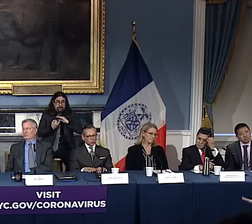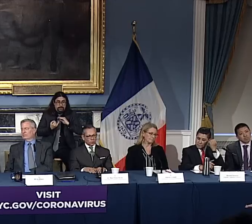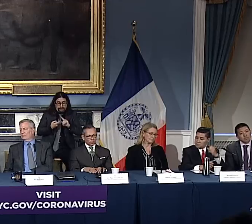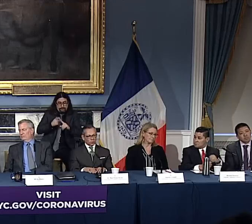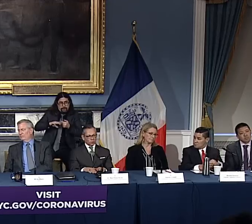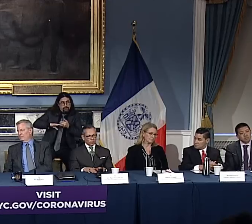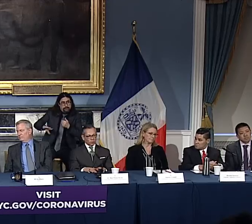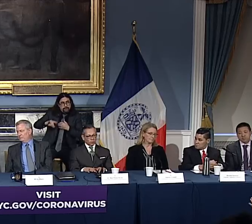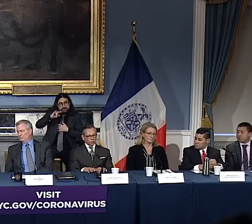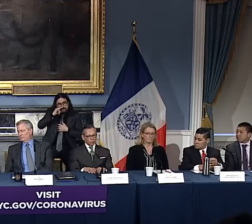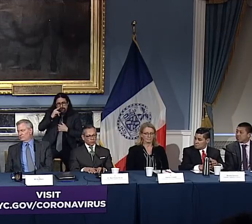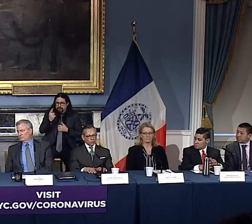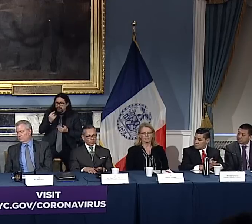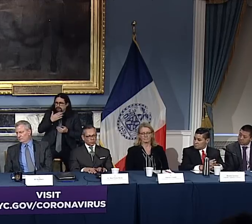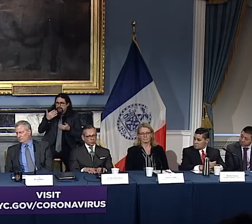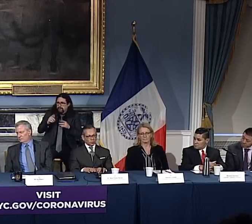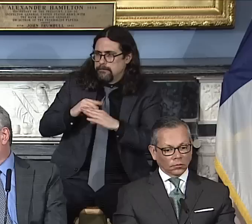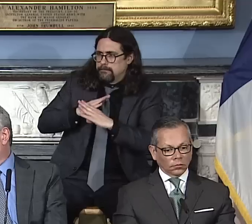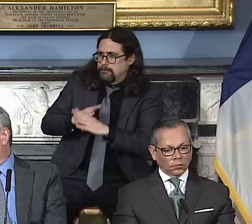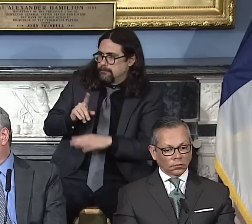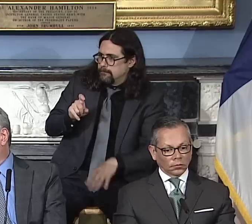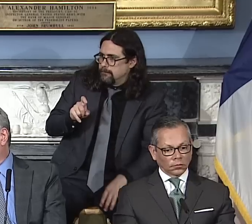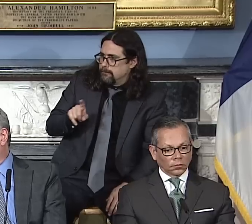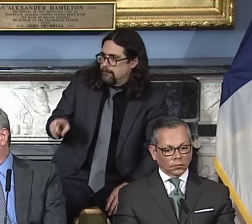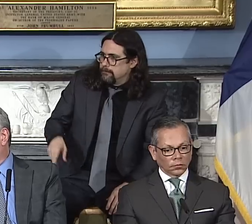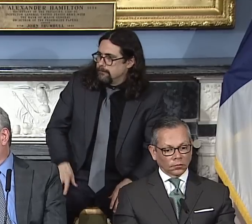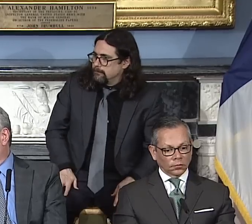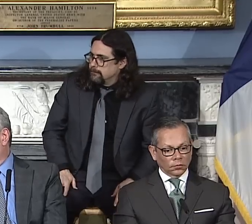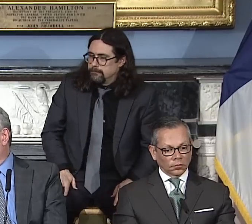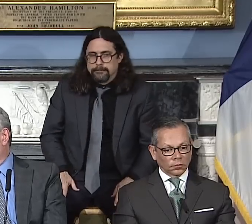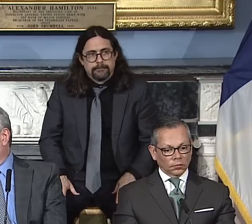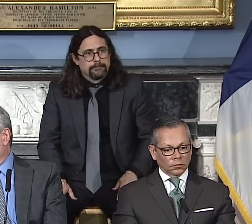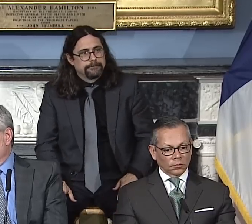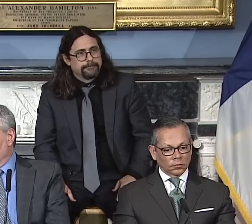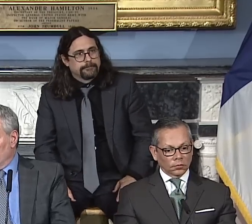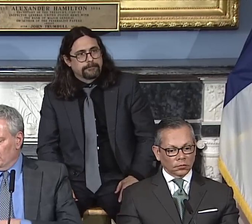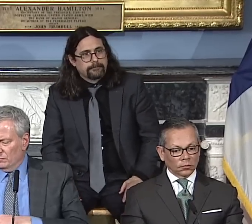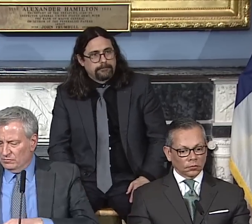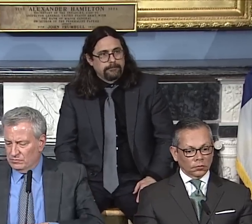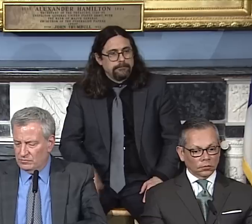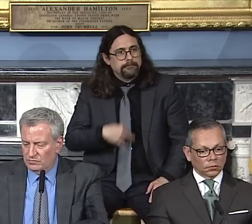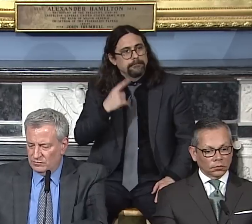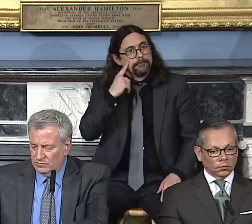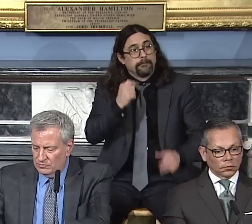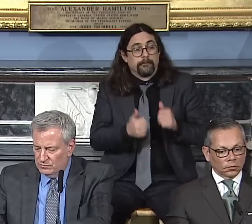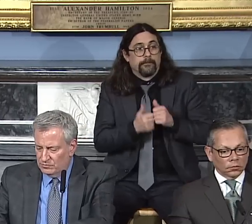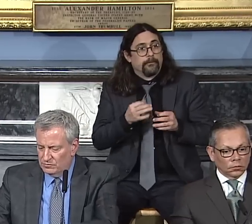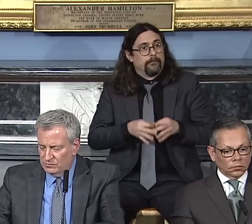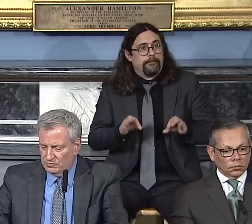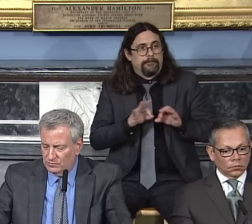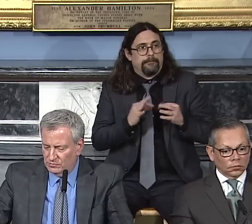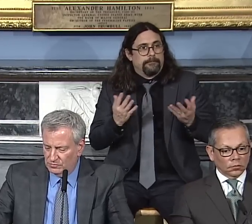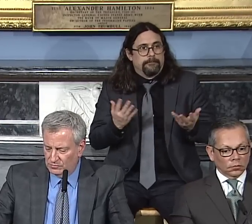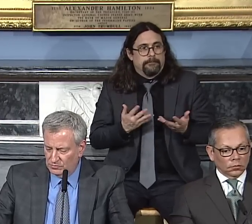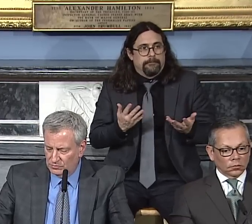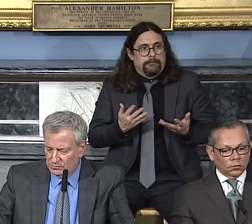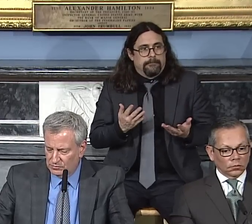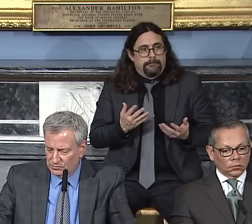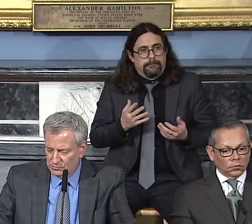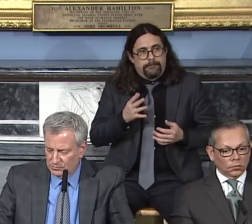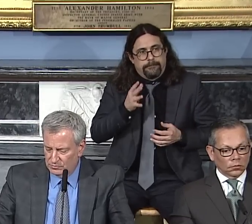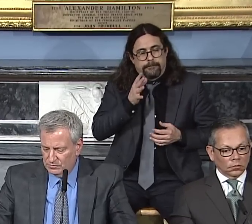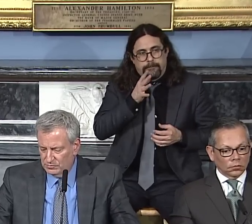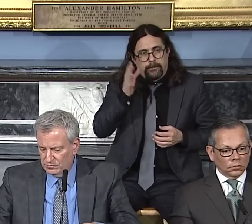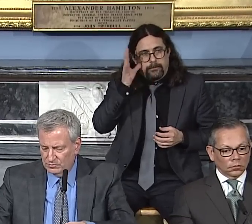practices here? So I think the most important thing is for parents to be vigilant about potential symptoms in